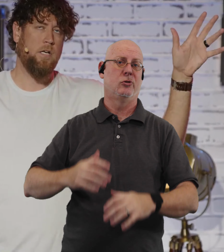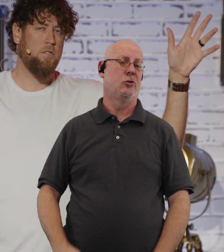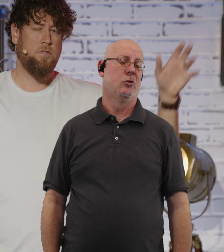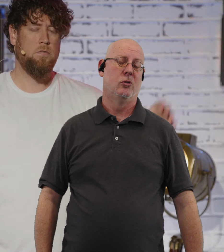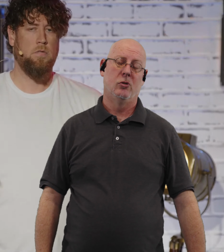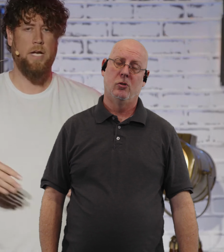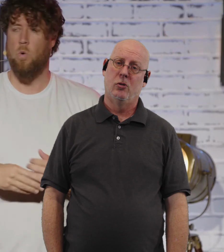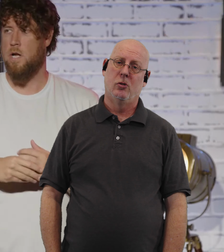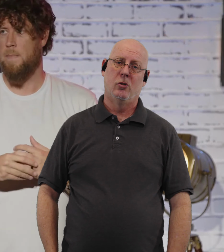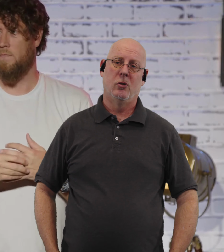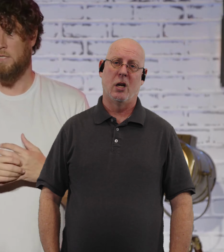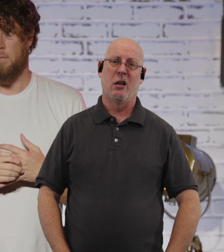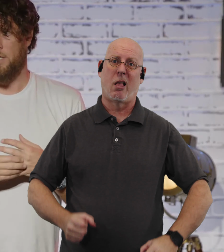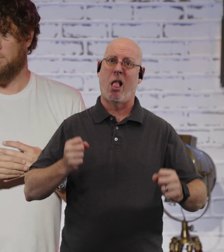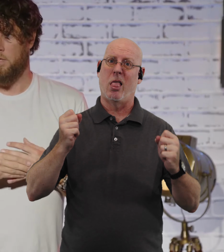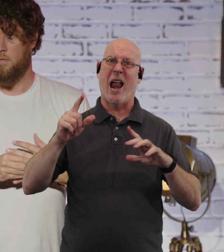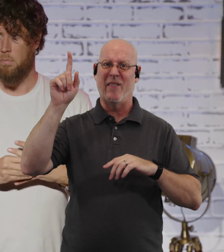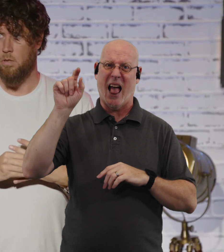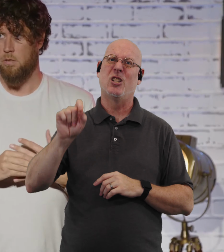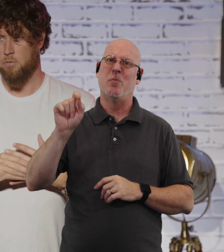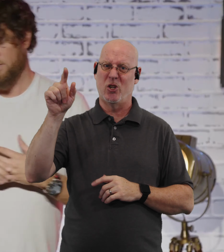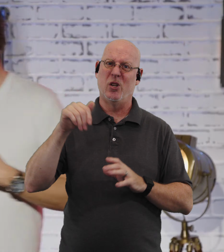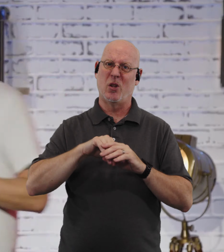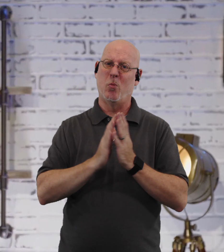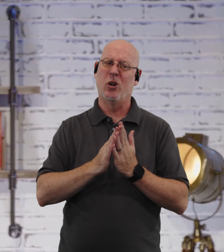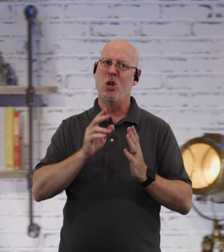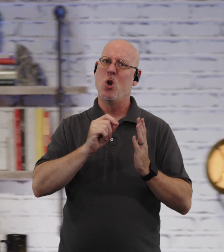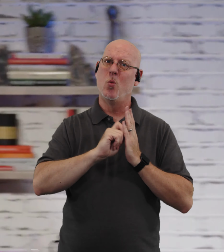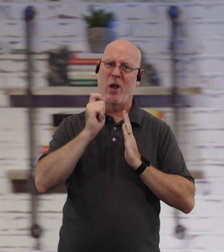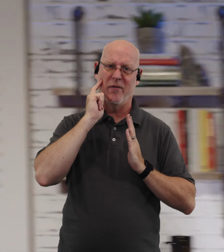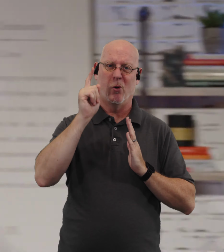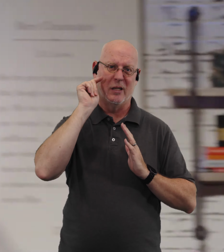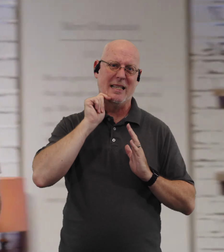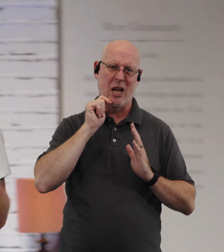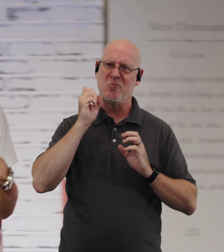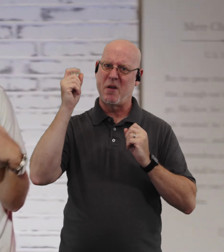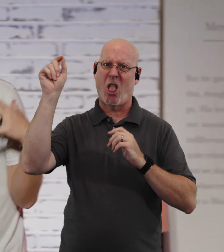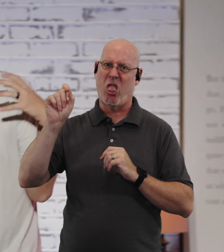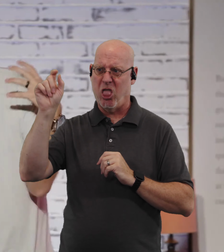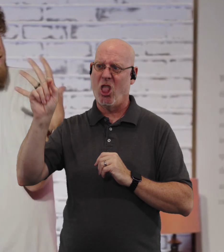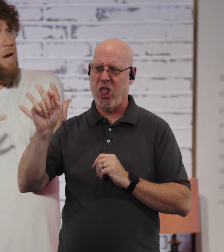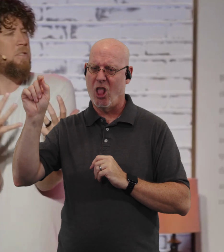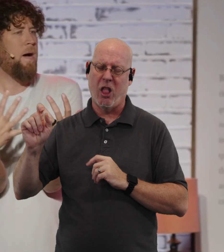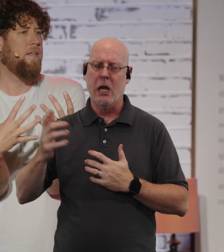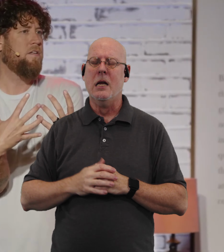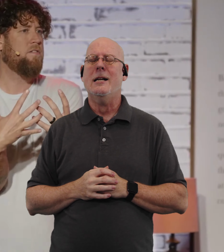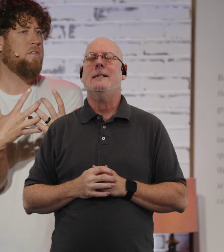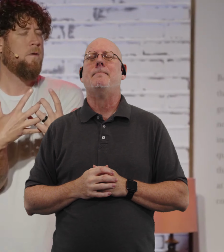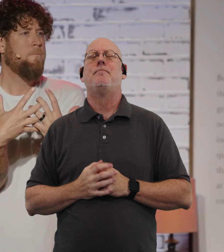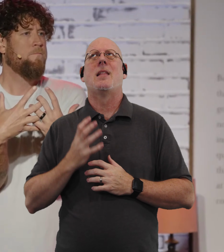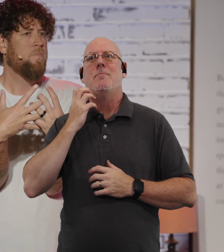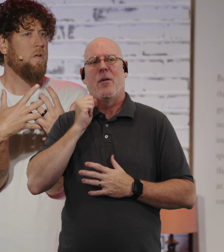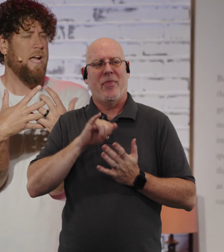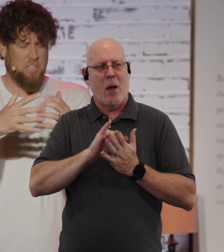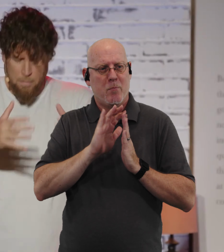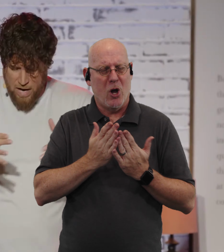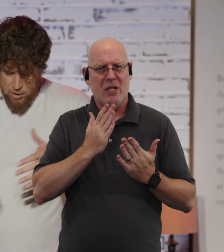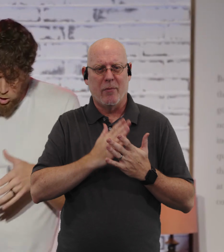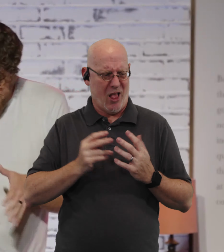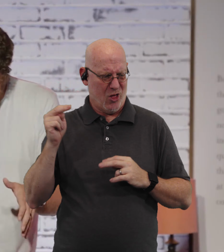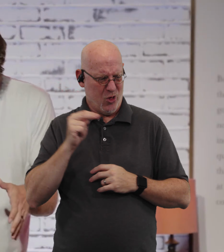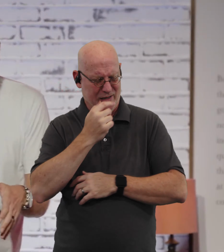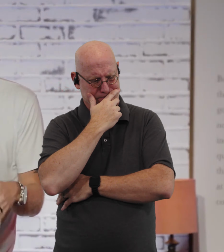And there's an inordinate amount of exclamation points in the book. It was written for teenagers, okay? So, but I'm just embarrassed by this. And some